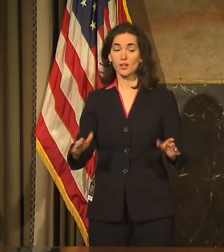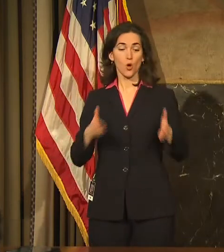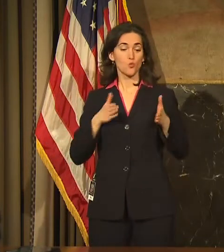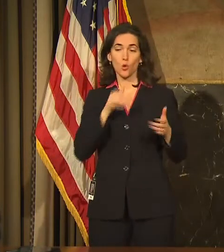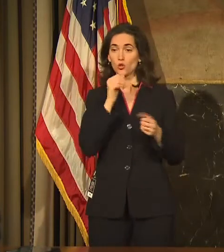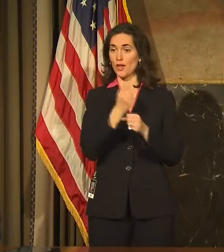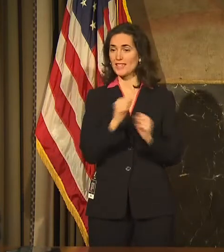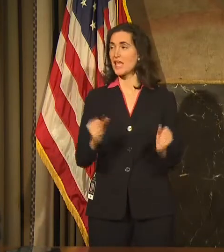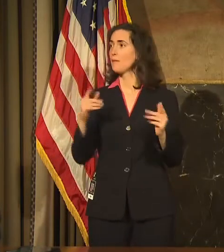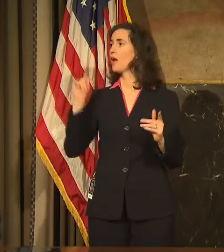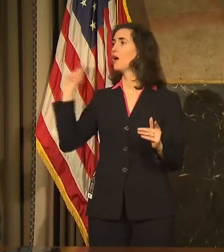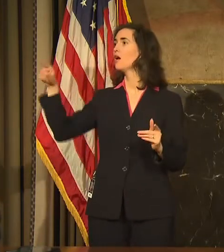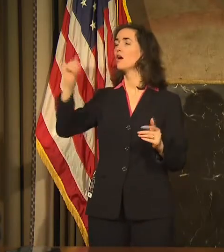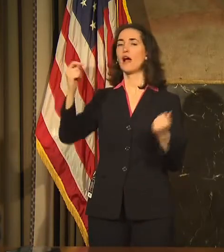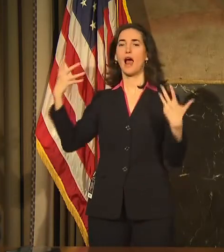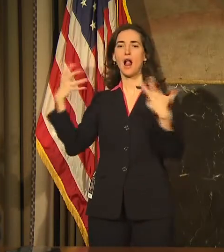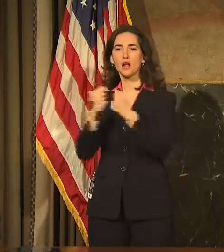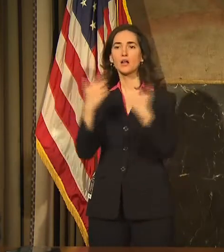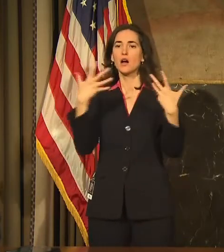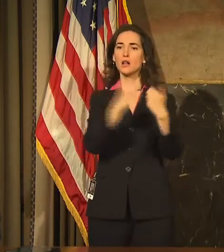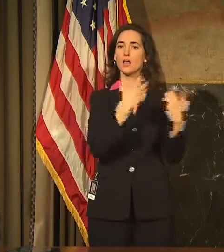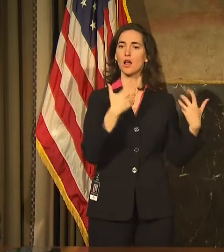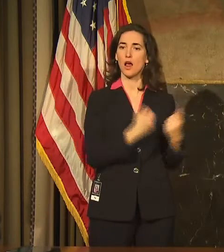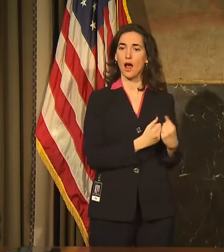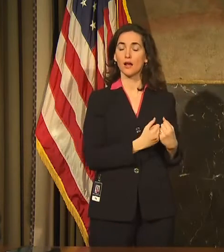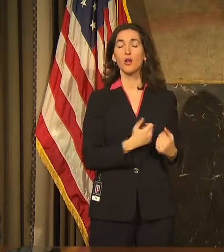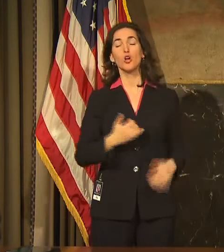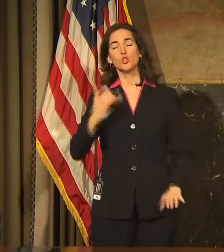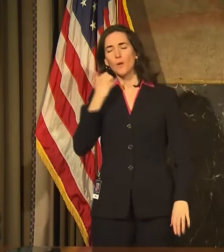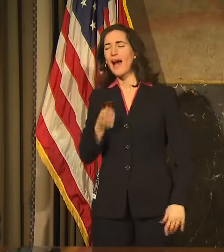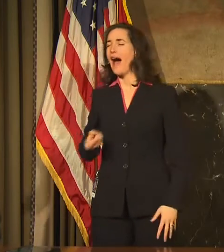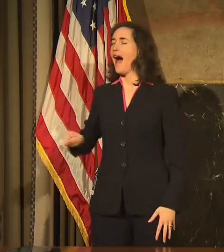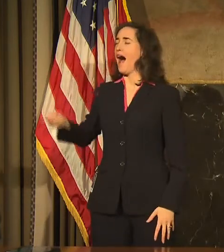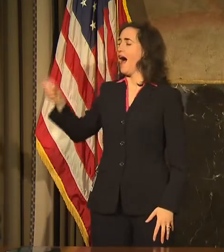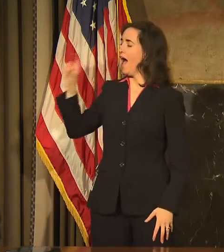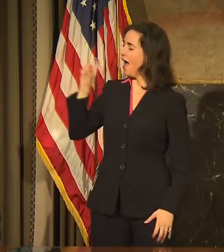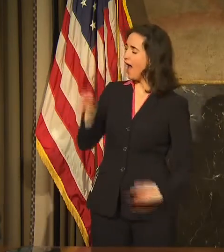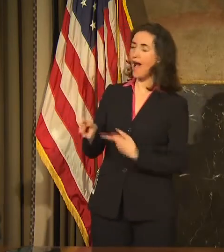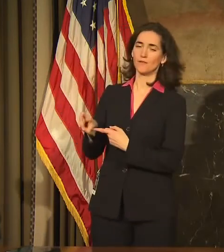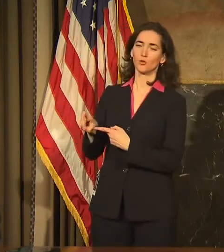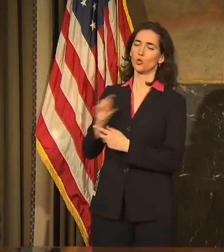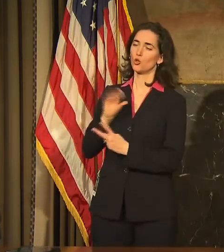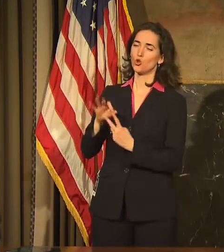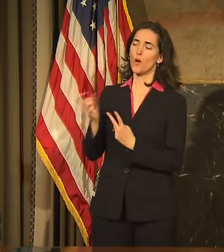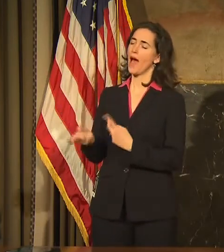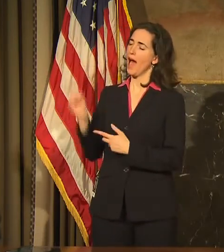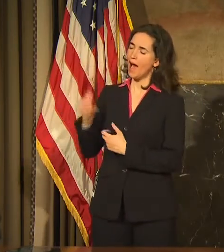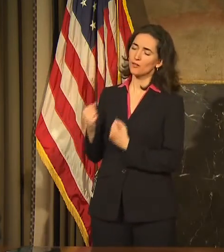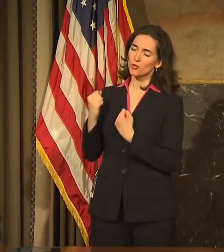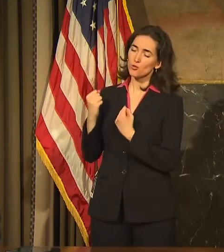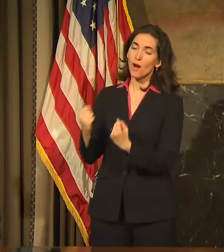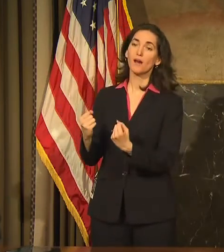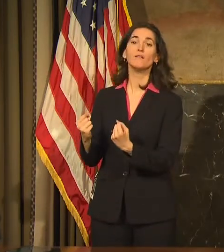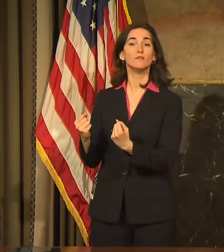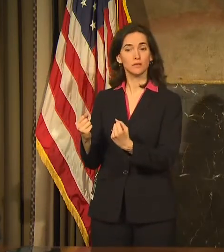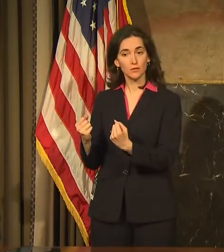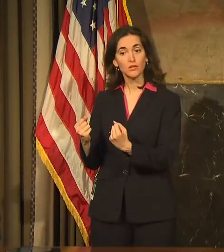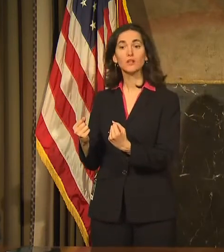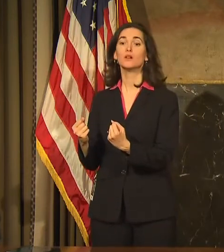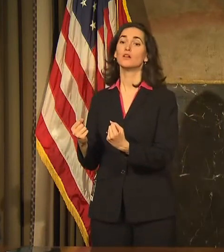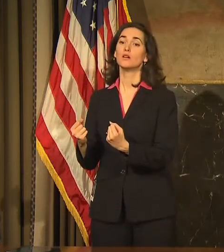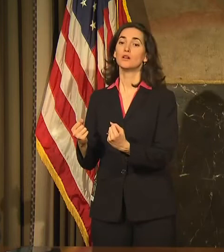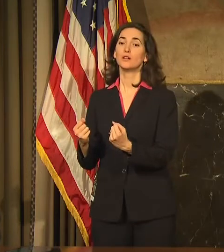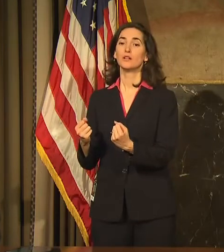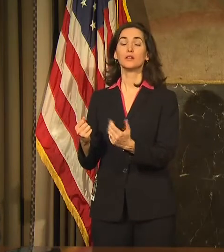car accidents out there. If you can avoid going on the roads, it's better for your own protection. It also allows